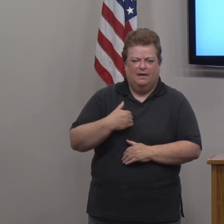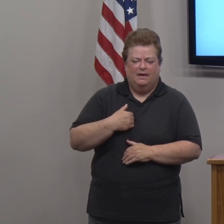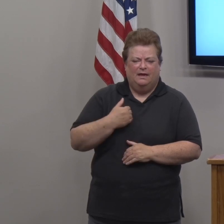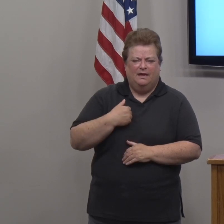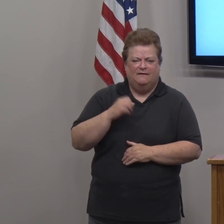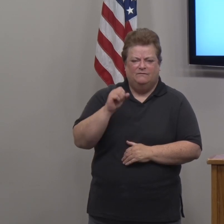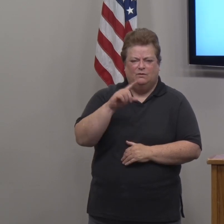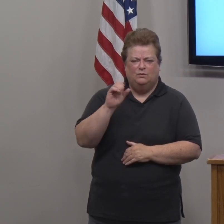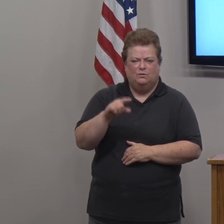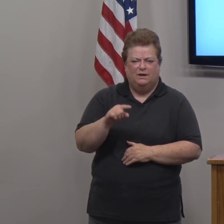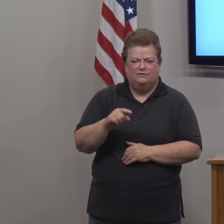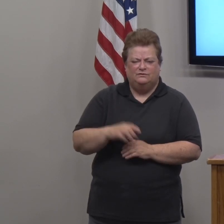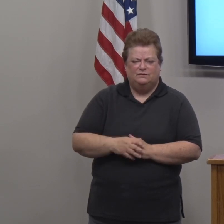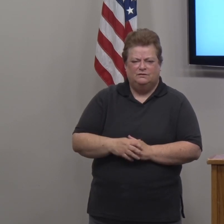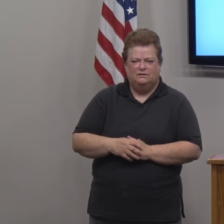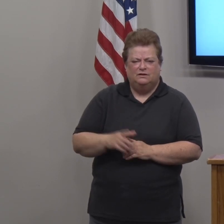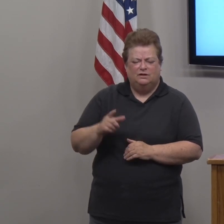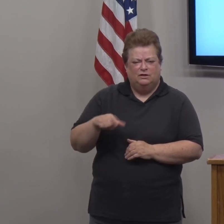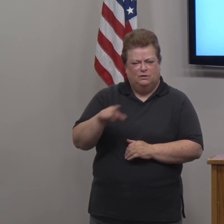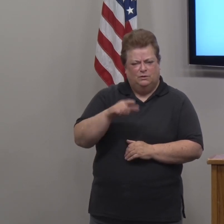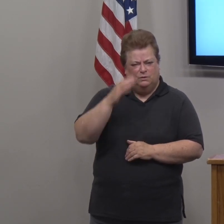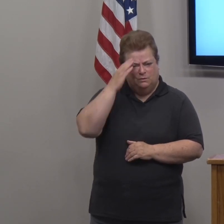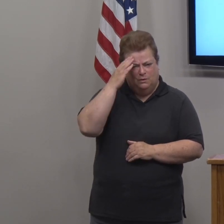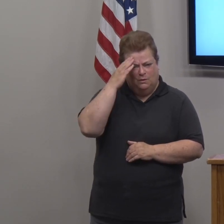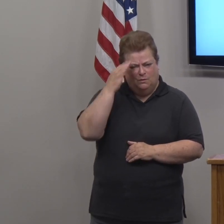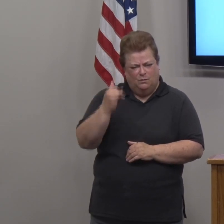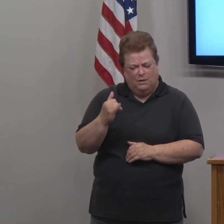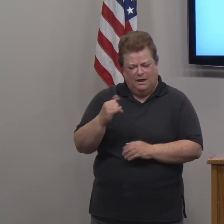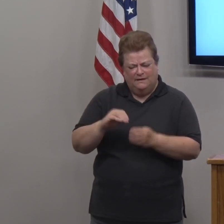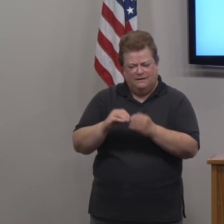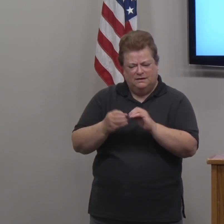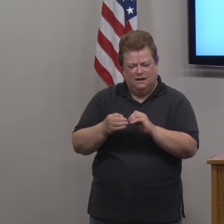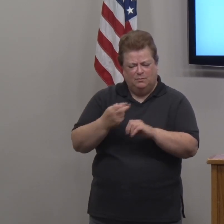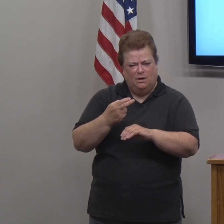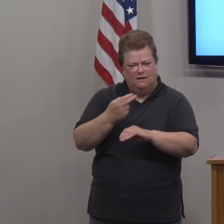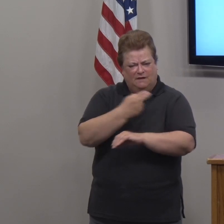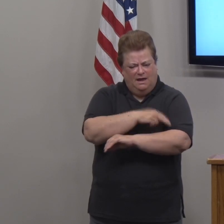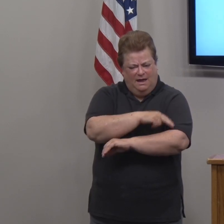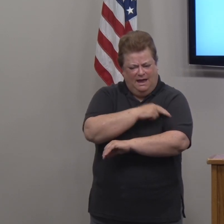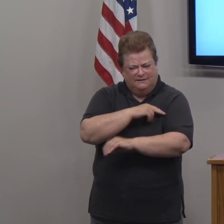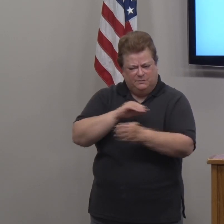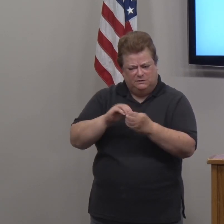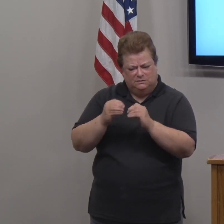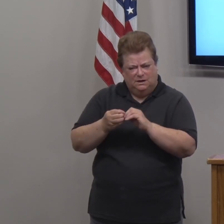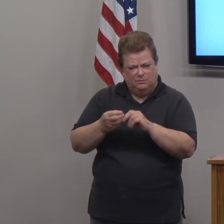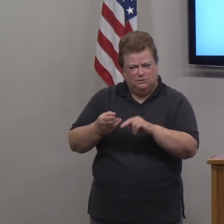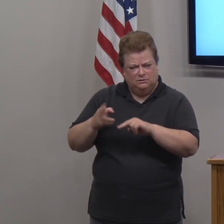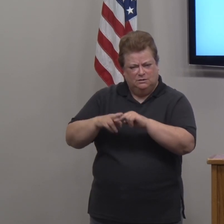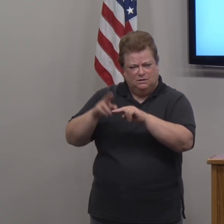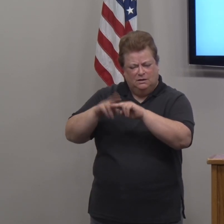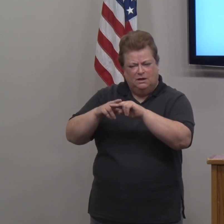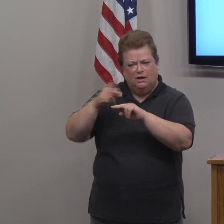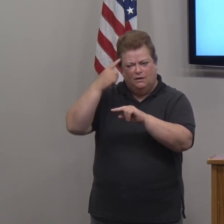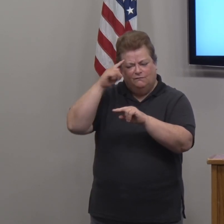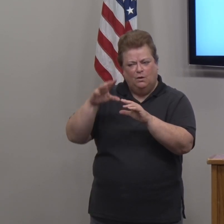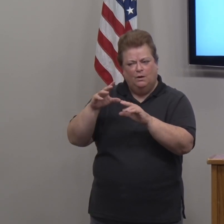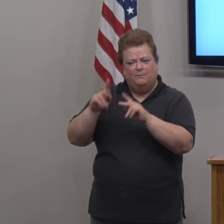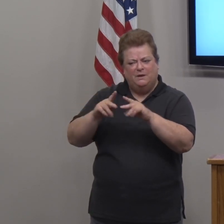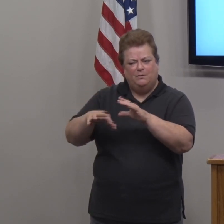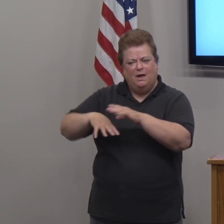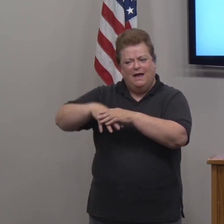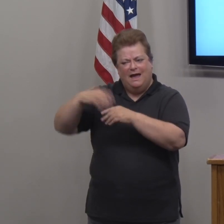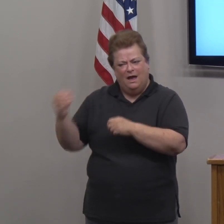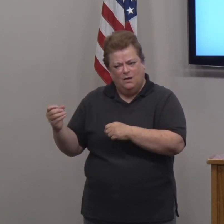question. Do you know why the number of hospitalizations is going up so much for out of county patients here in